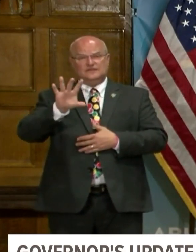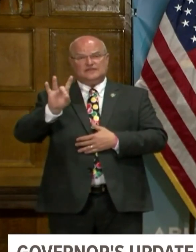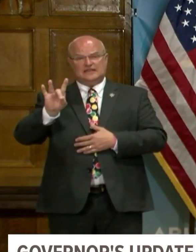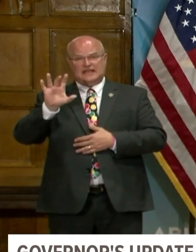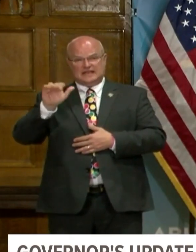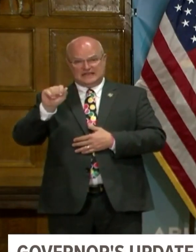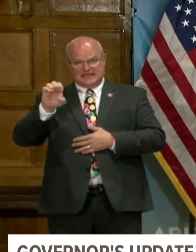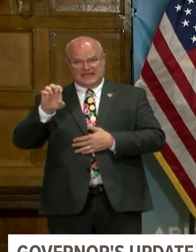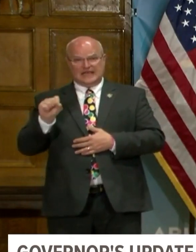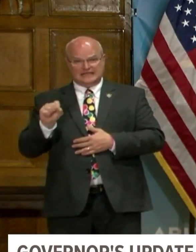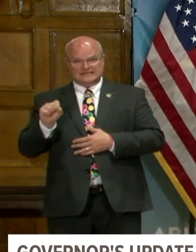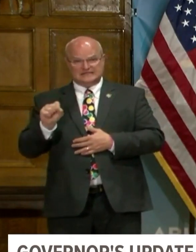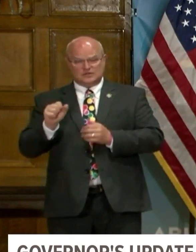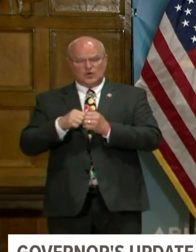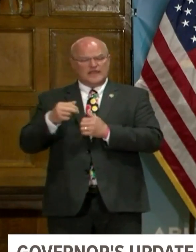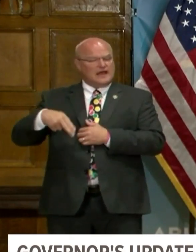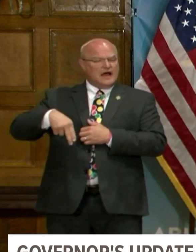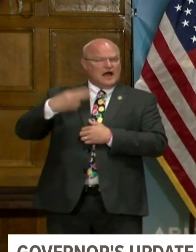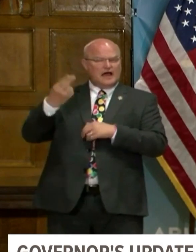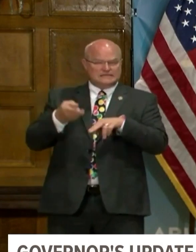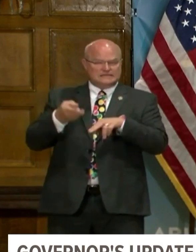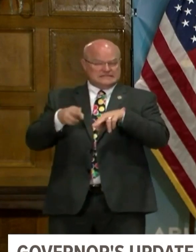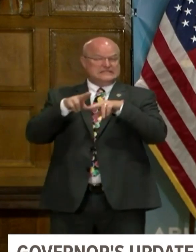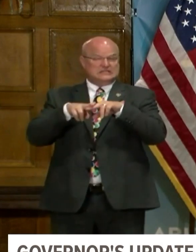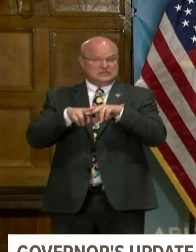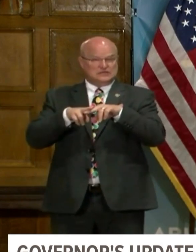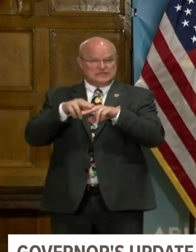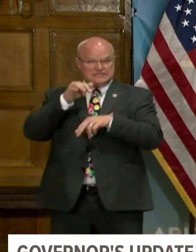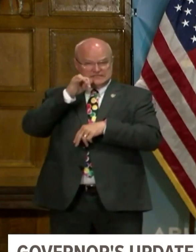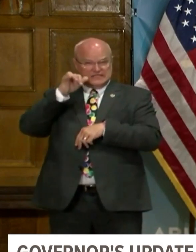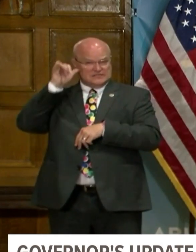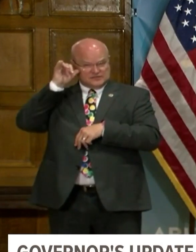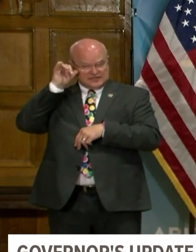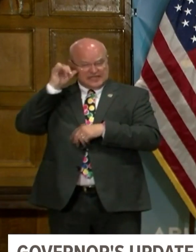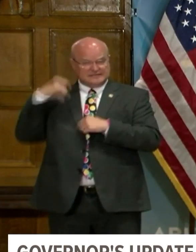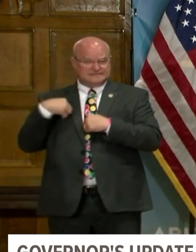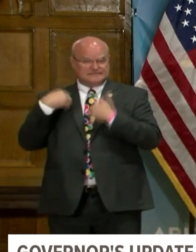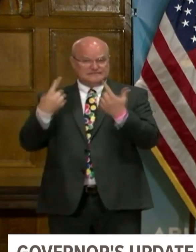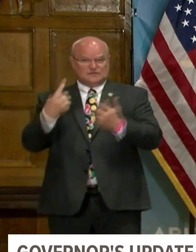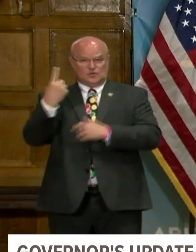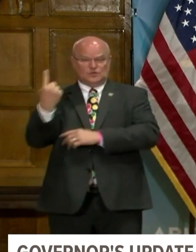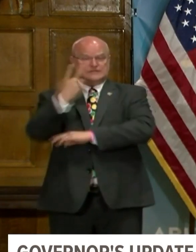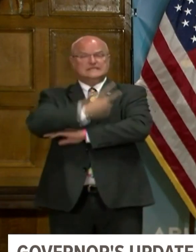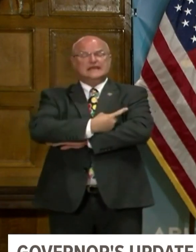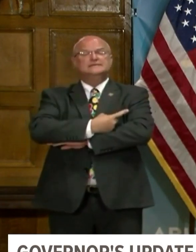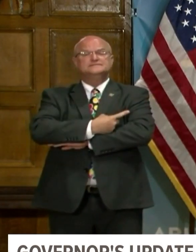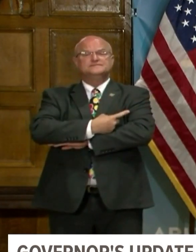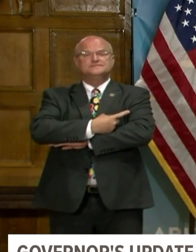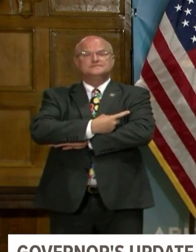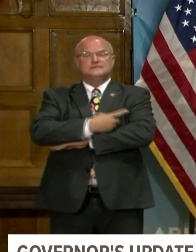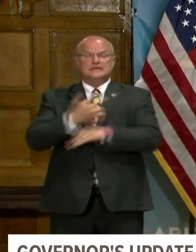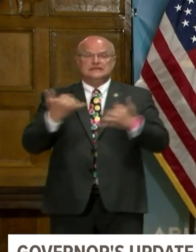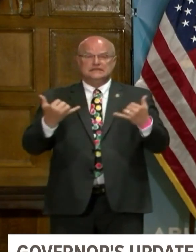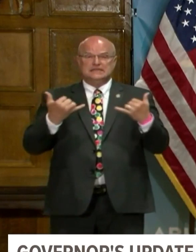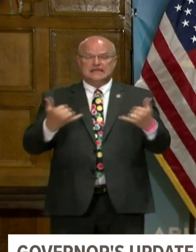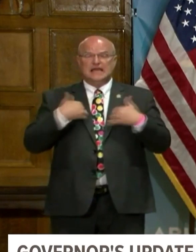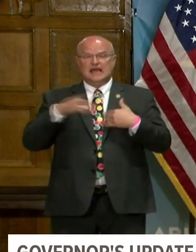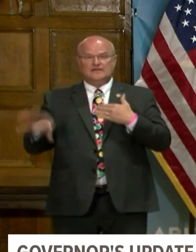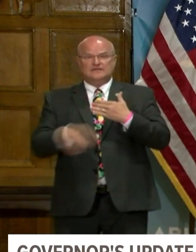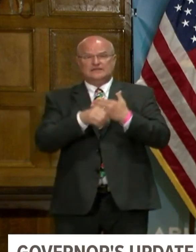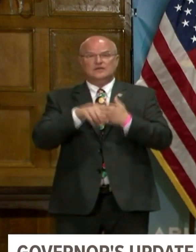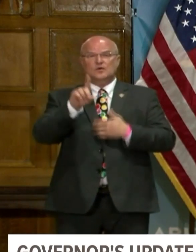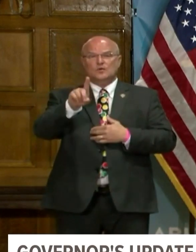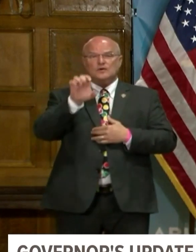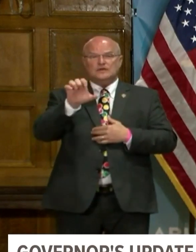5,458 cases, with the highest increase in cases in one single day. Today we have an